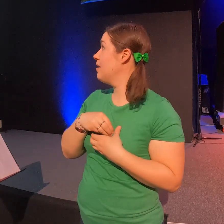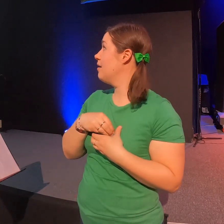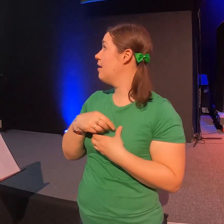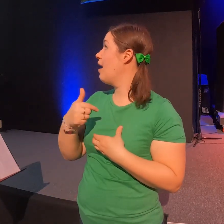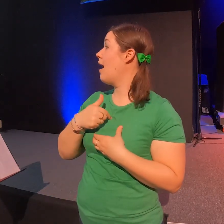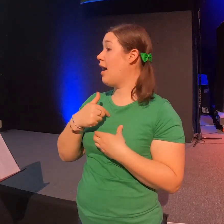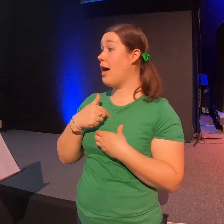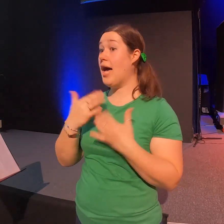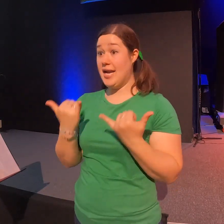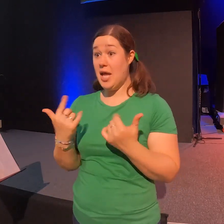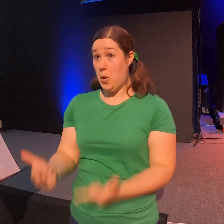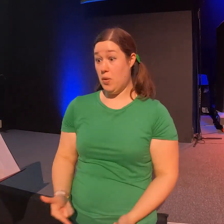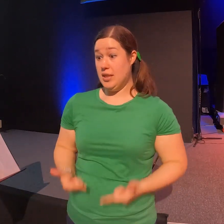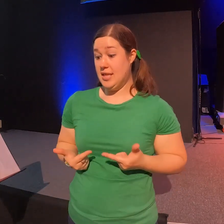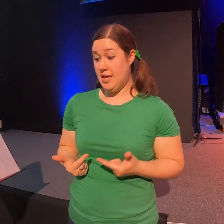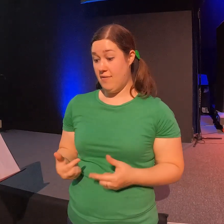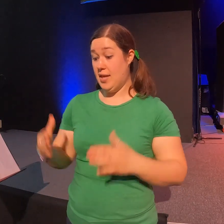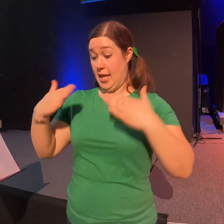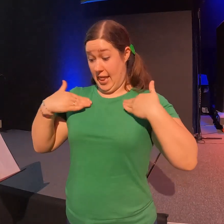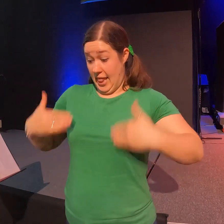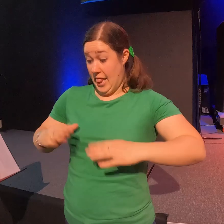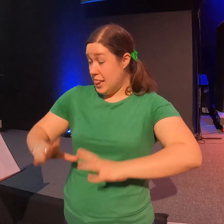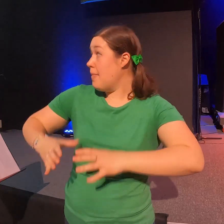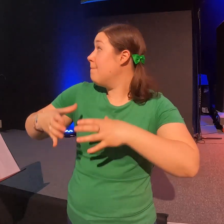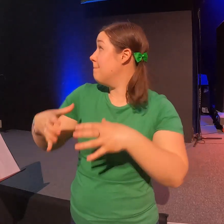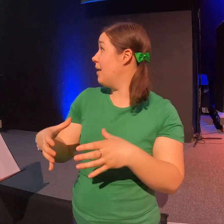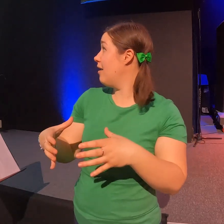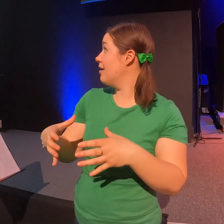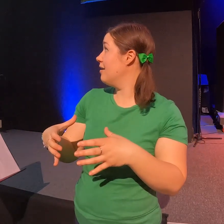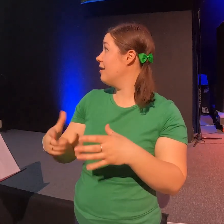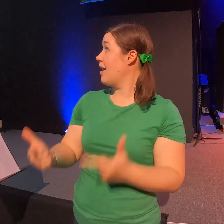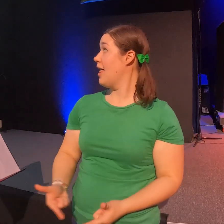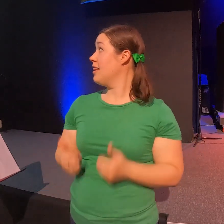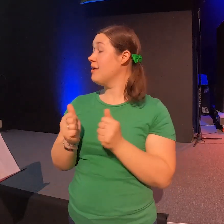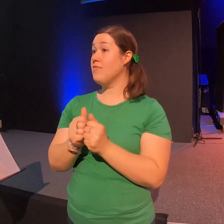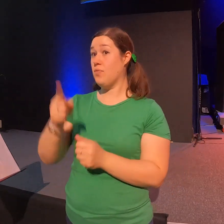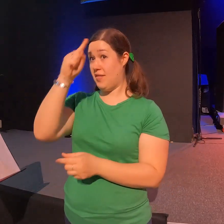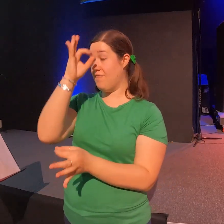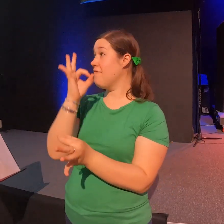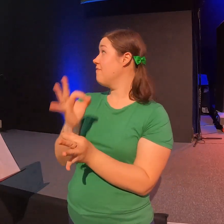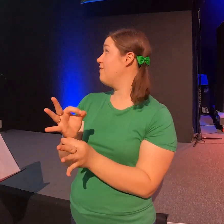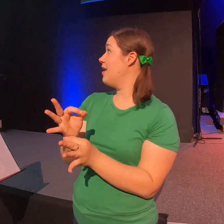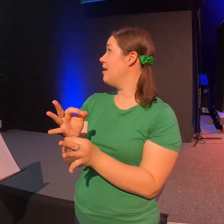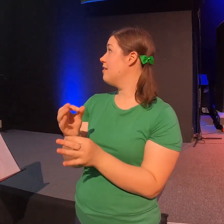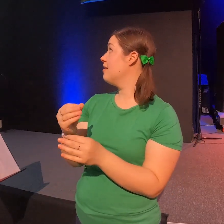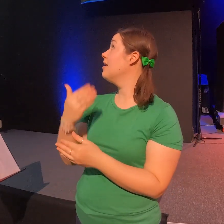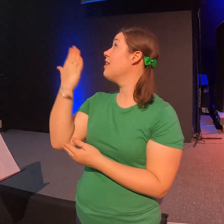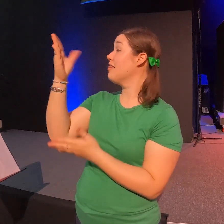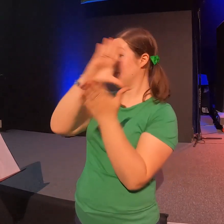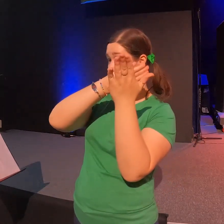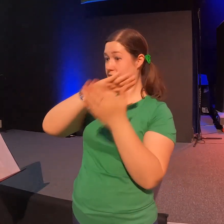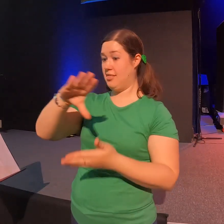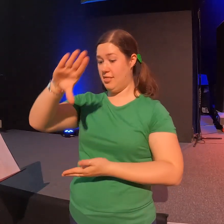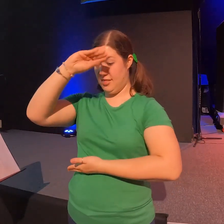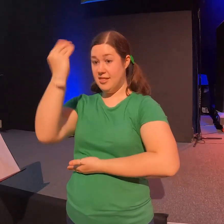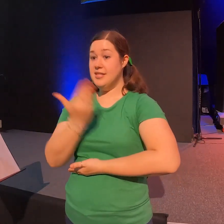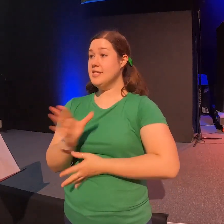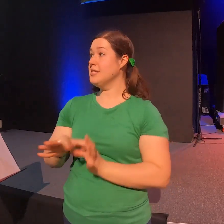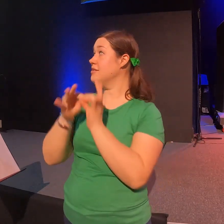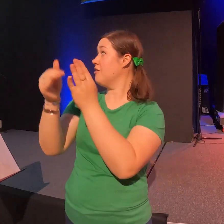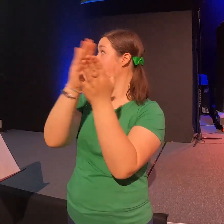have a lot of work to do out there. There are so many people who need the light of Christ within us, who need the love of Christ within us.